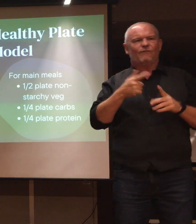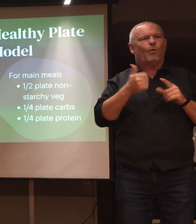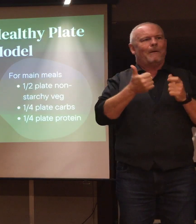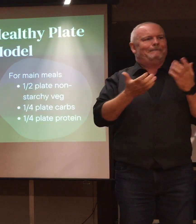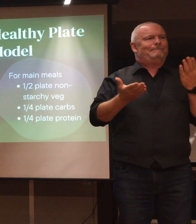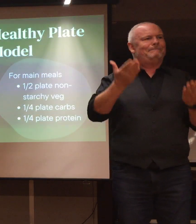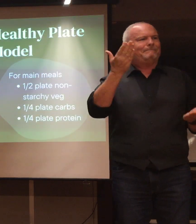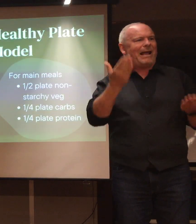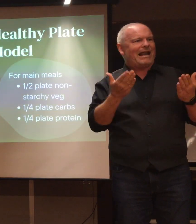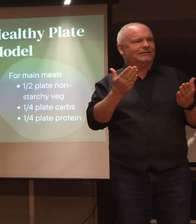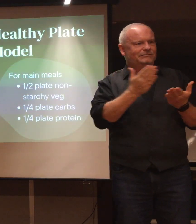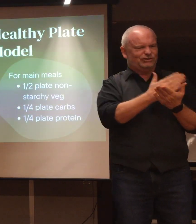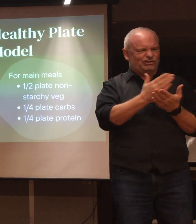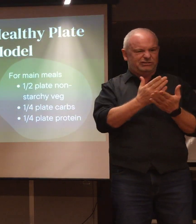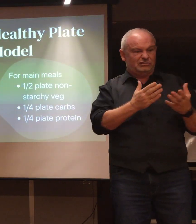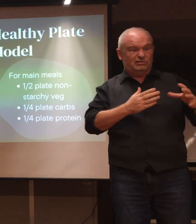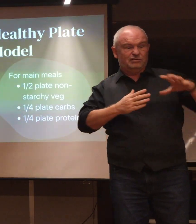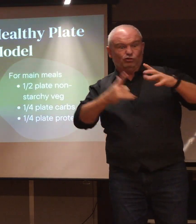balanced portion.